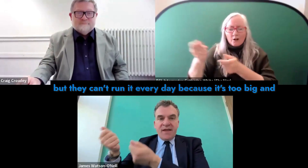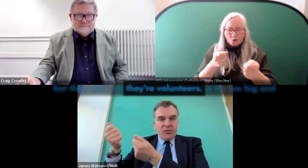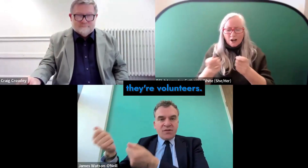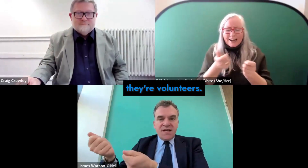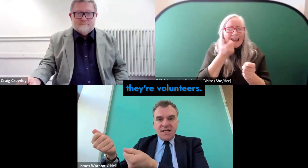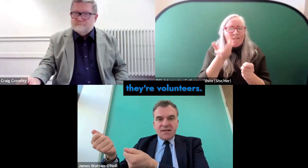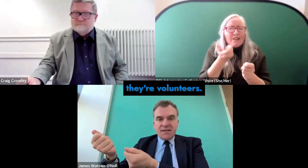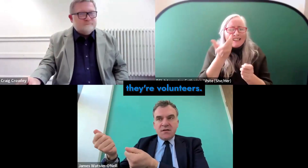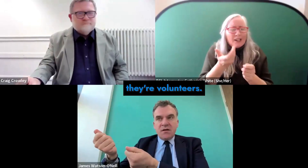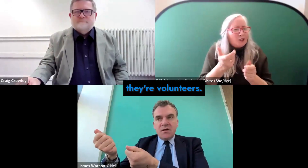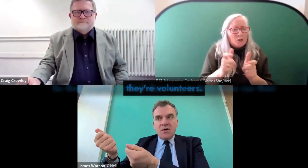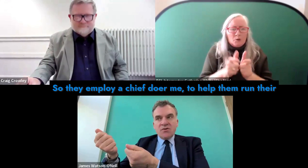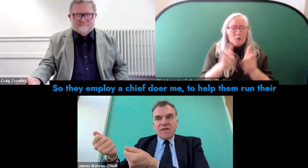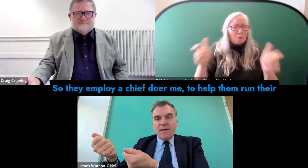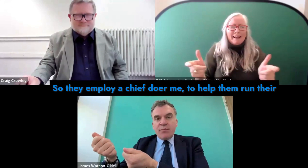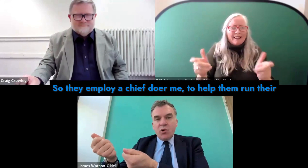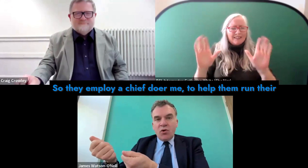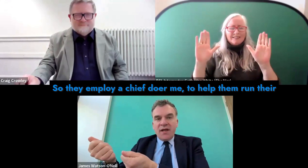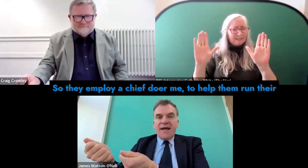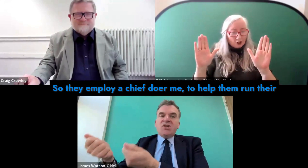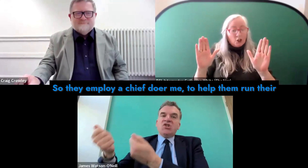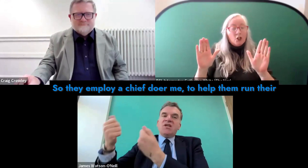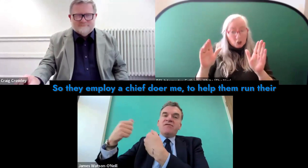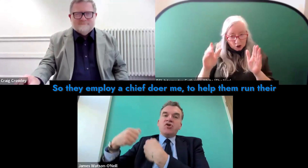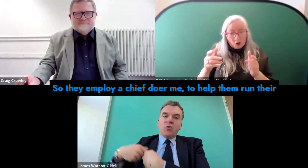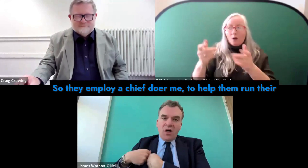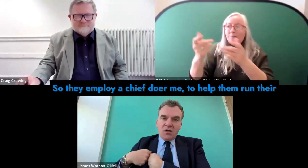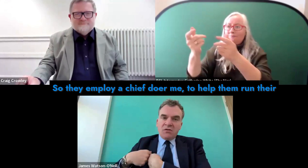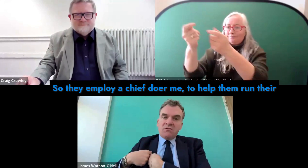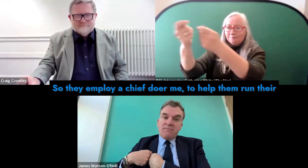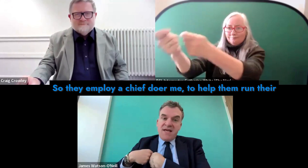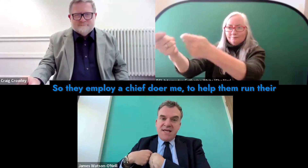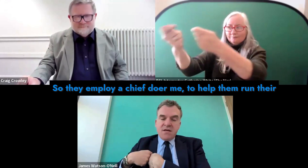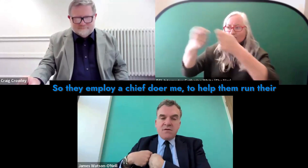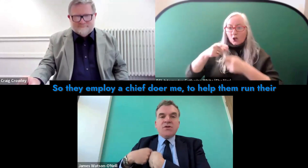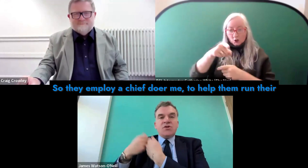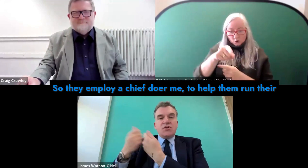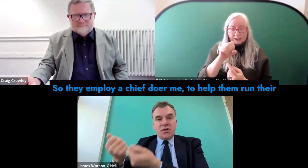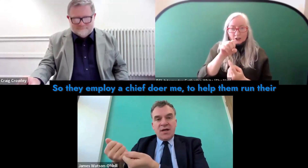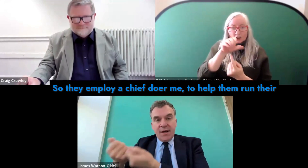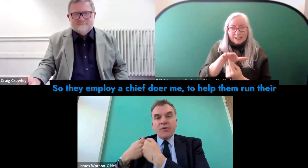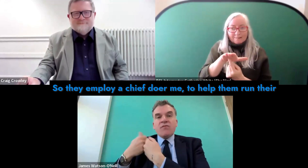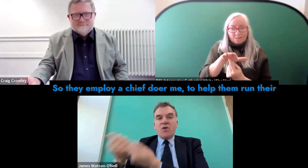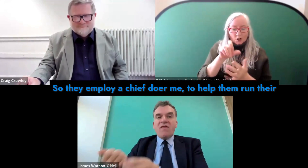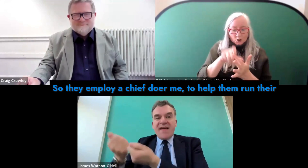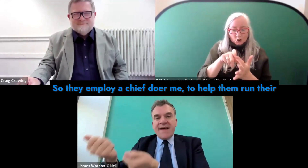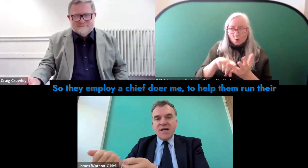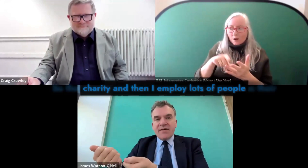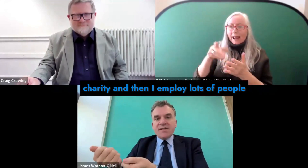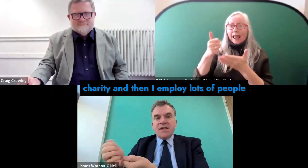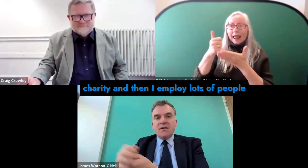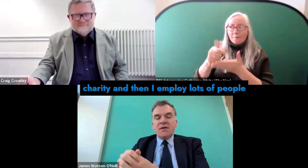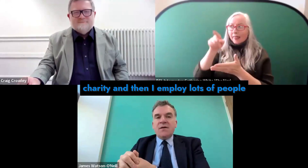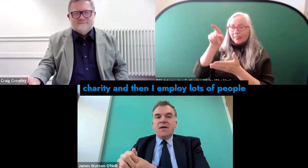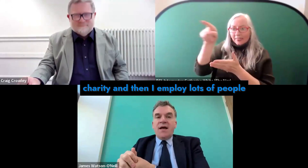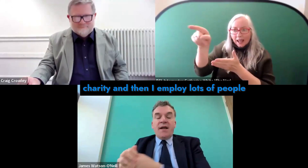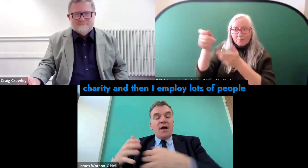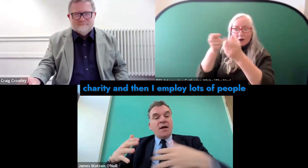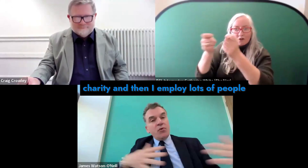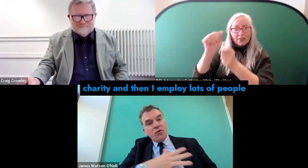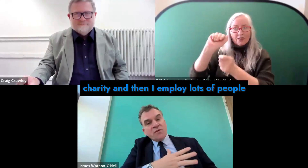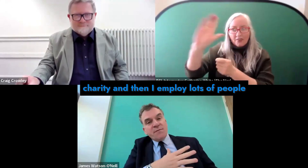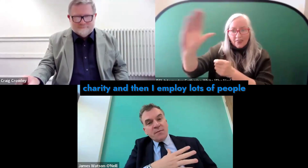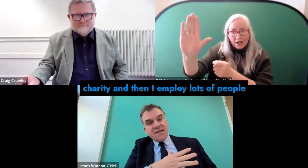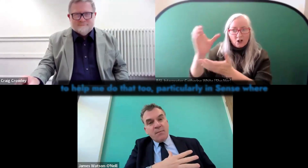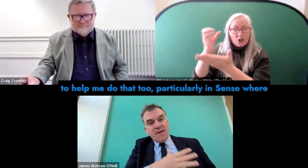too big and they're volunteers. So they employ a chief doer, me, to help them run their charity. And